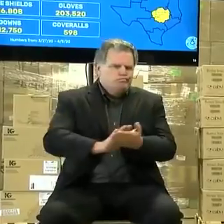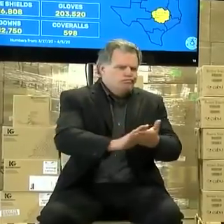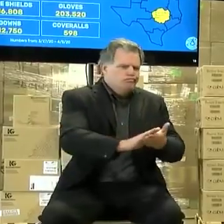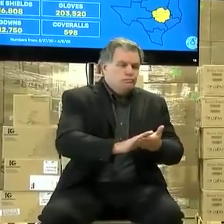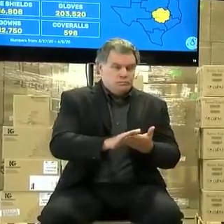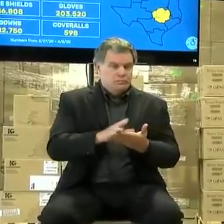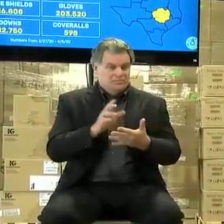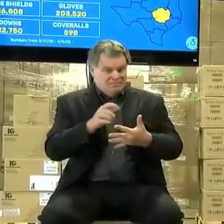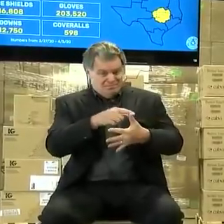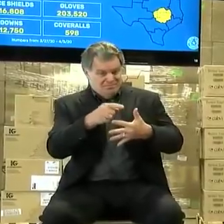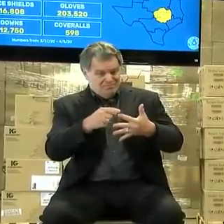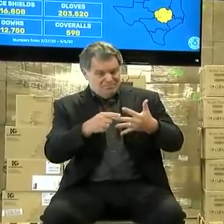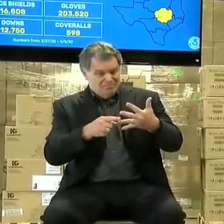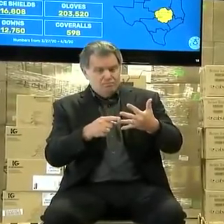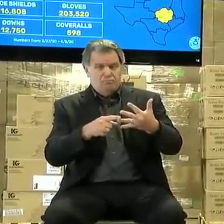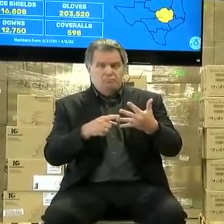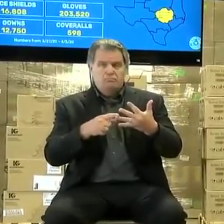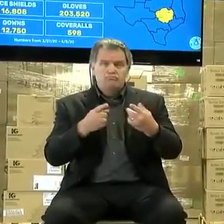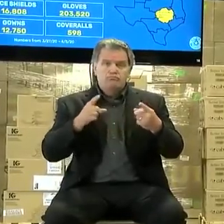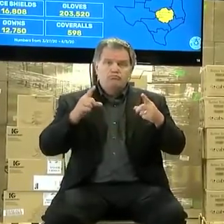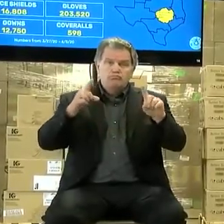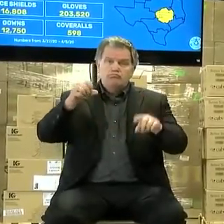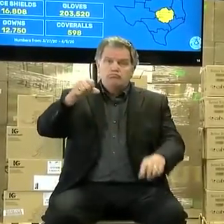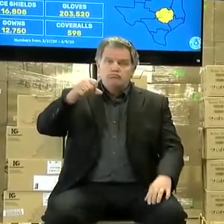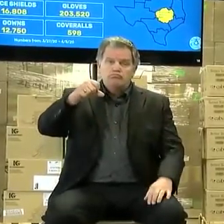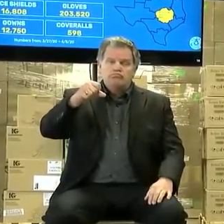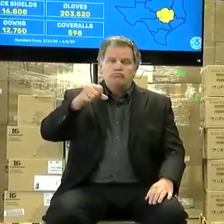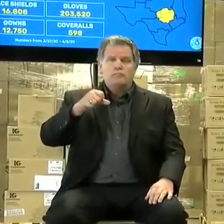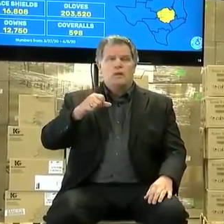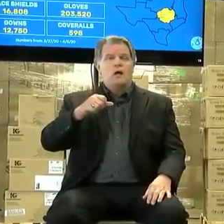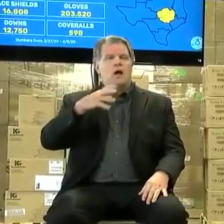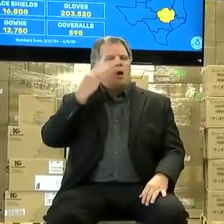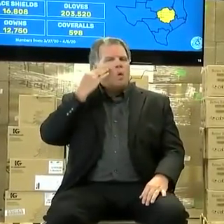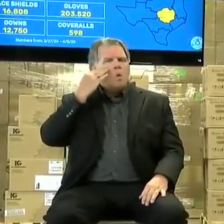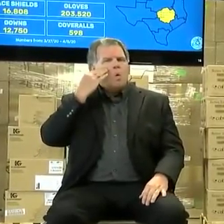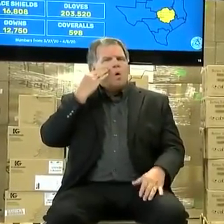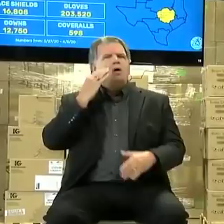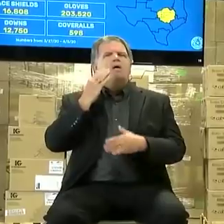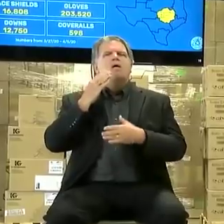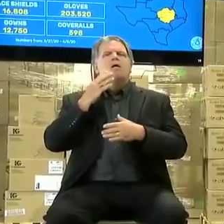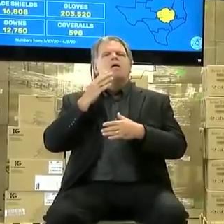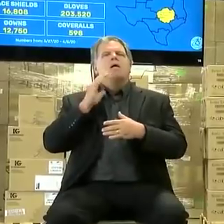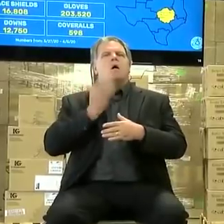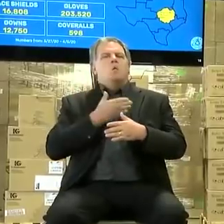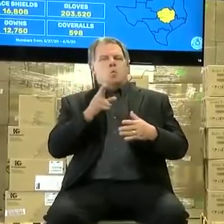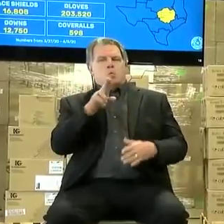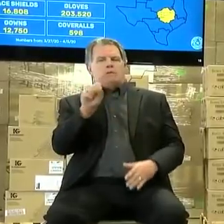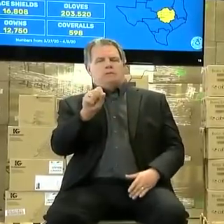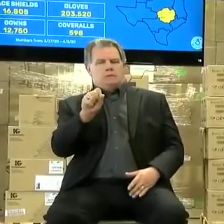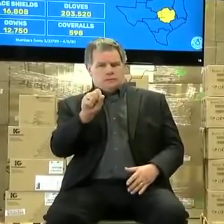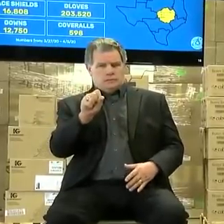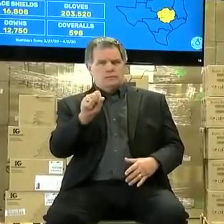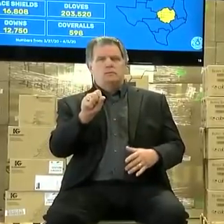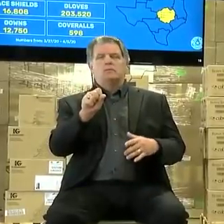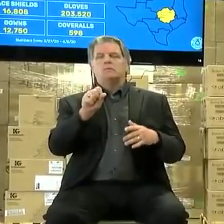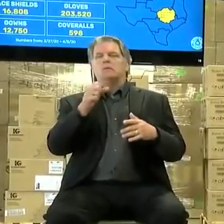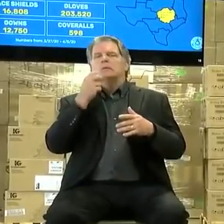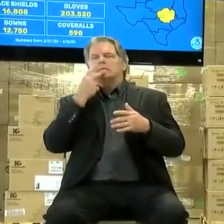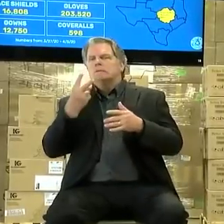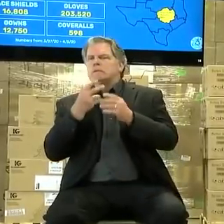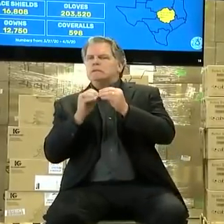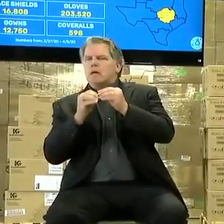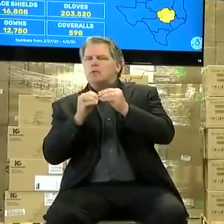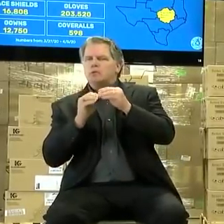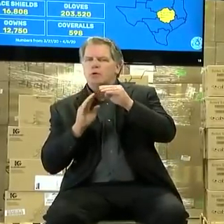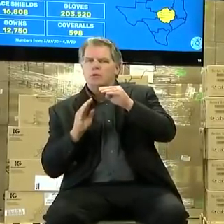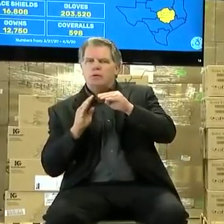working. As the governor said earlier, at a national level, there's some recognition that maybe we are getting